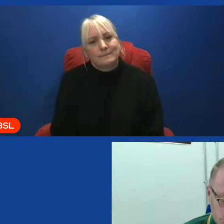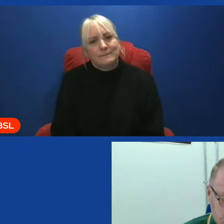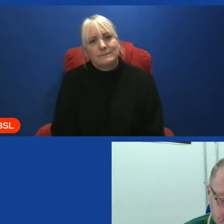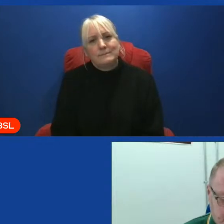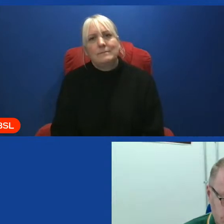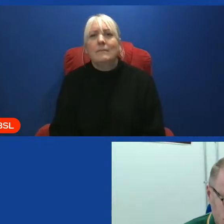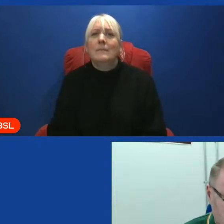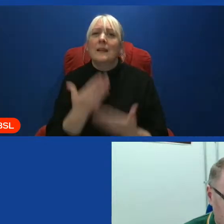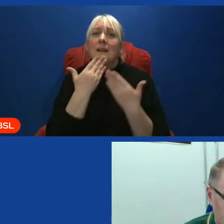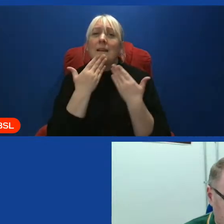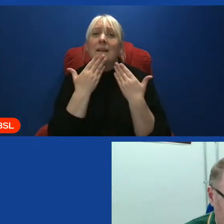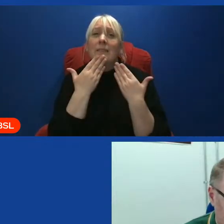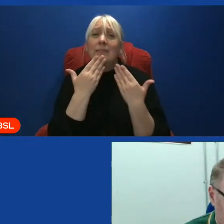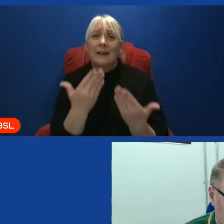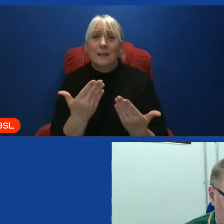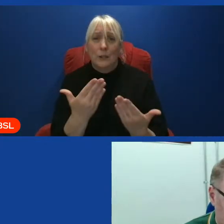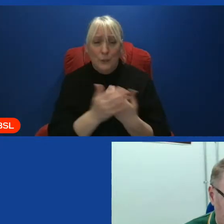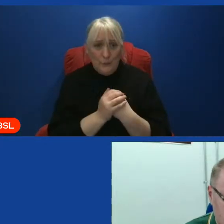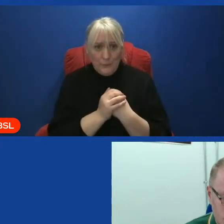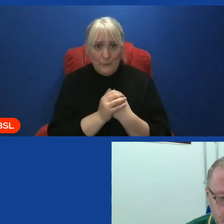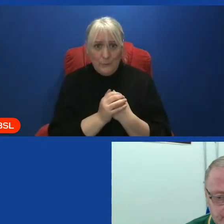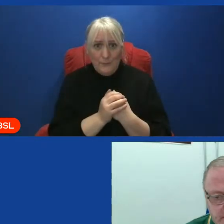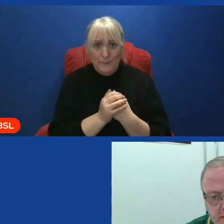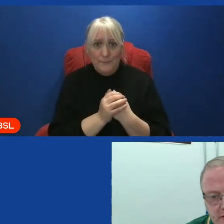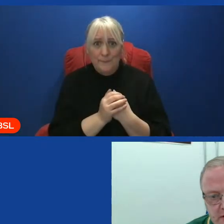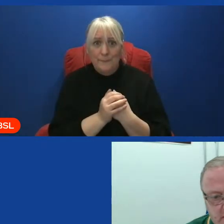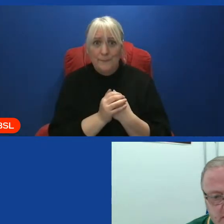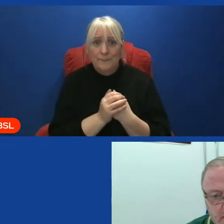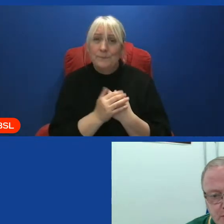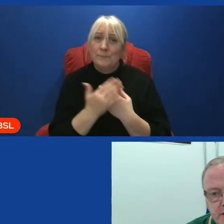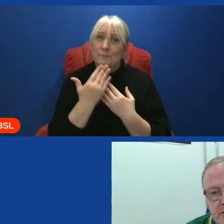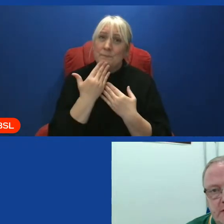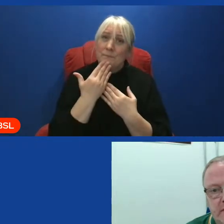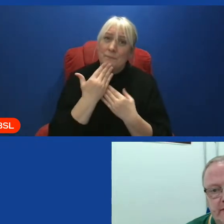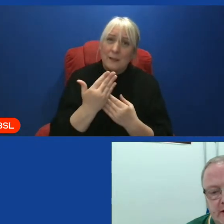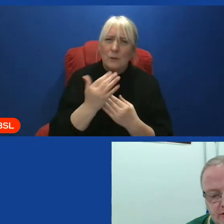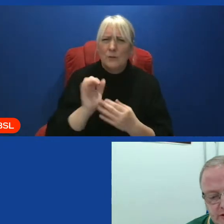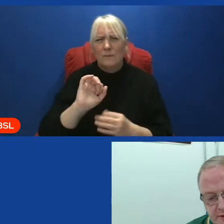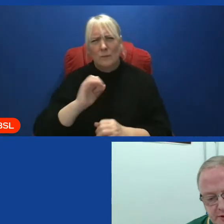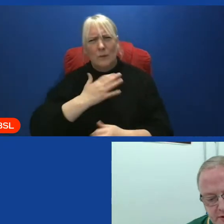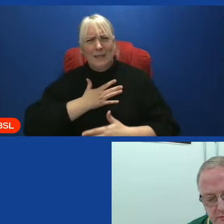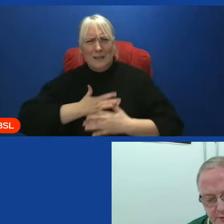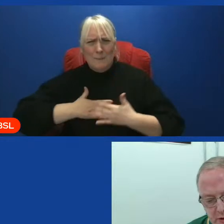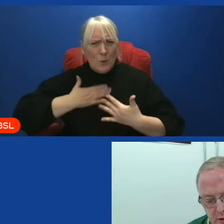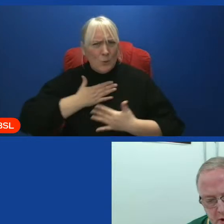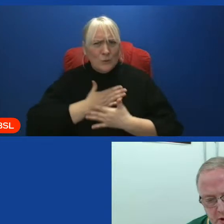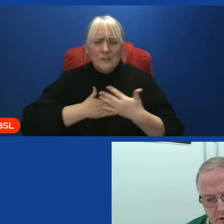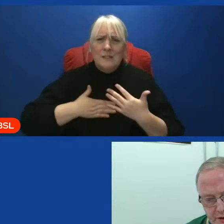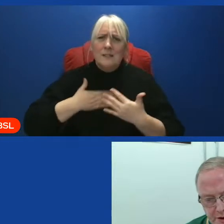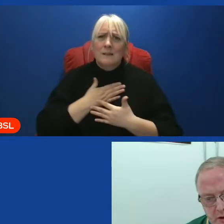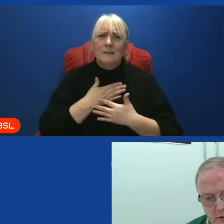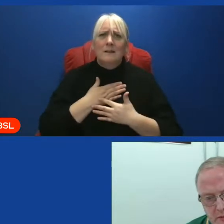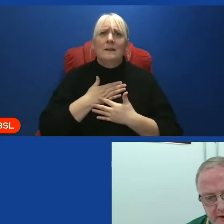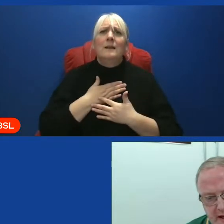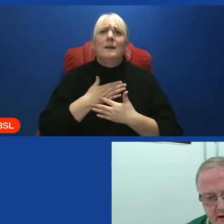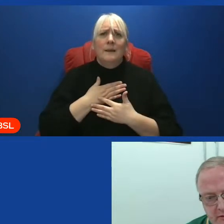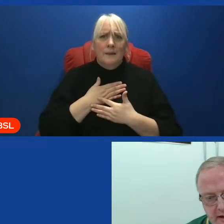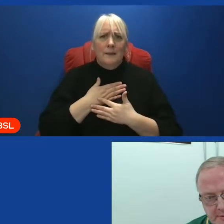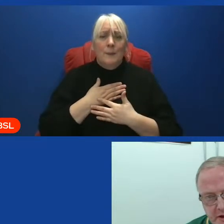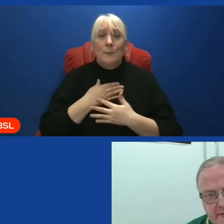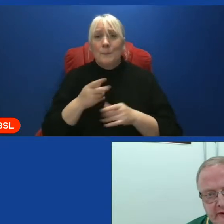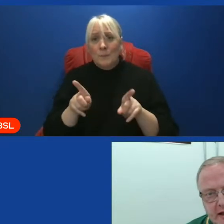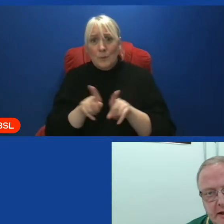Brilliant, John. Thank you so much for not only the emotion of that contribution, but also